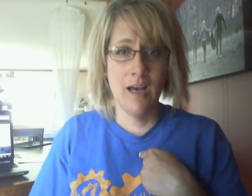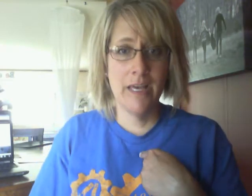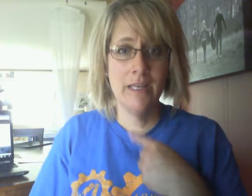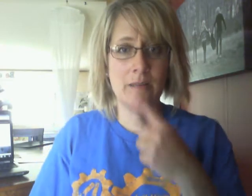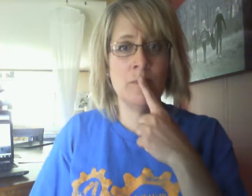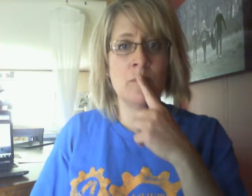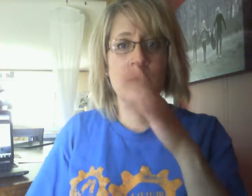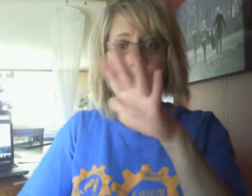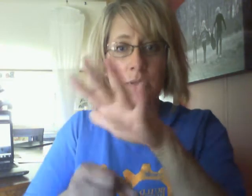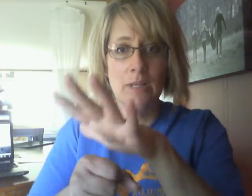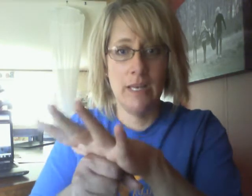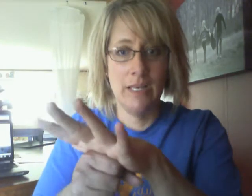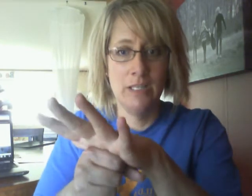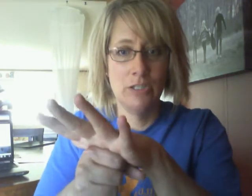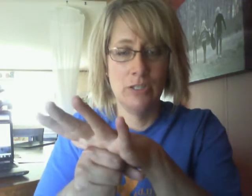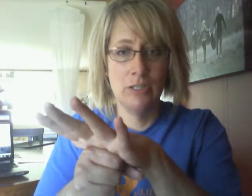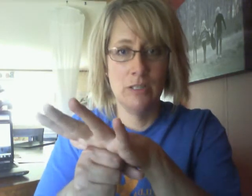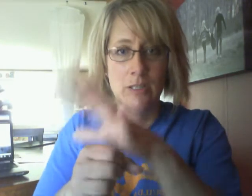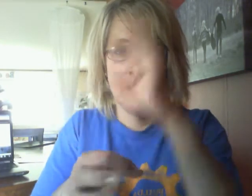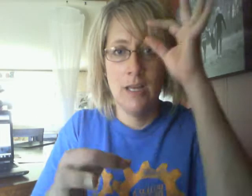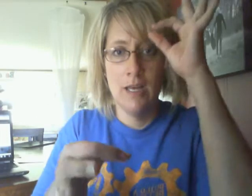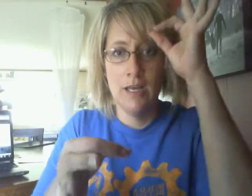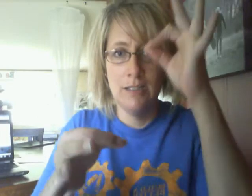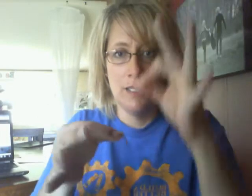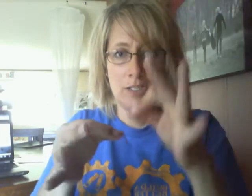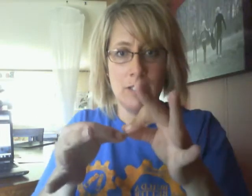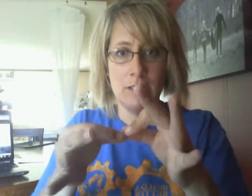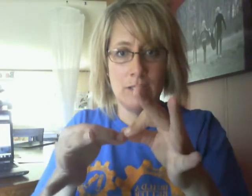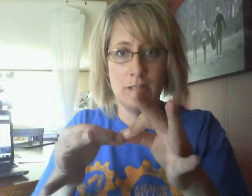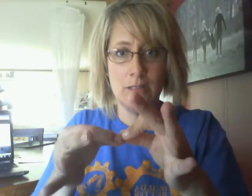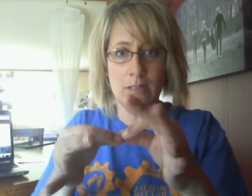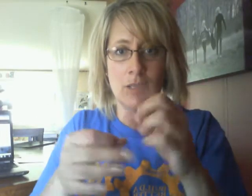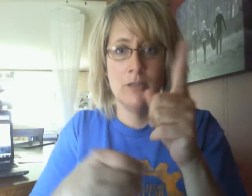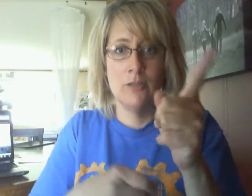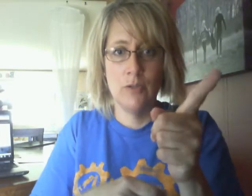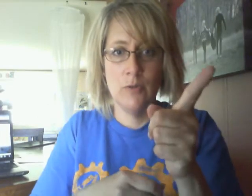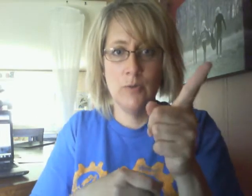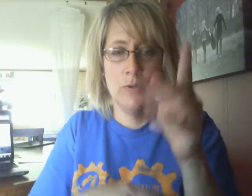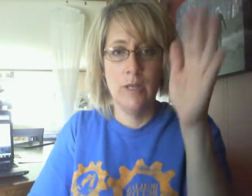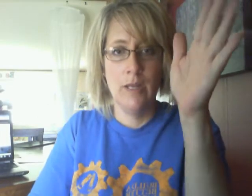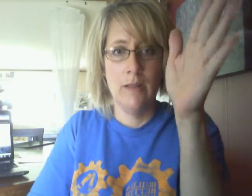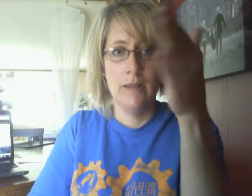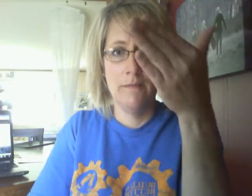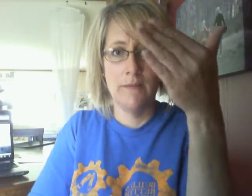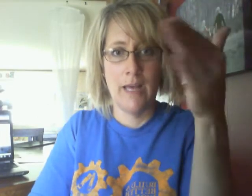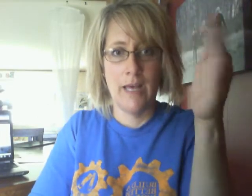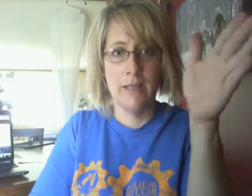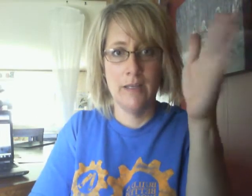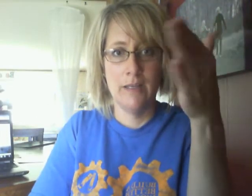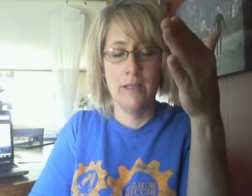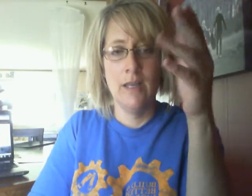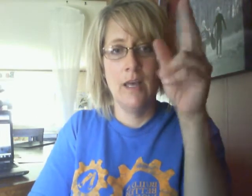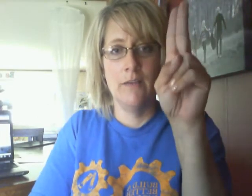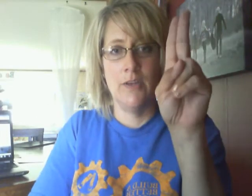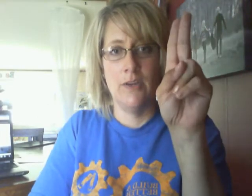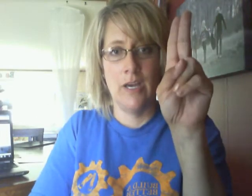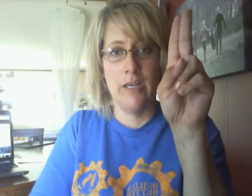I pledge allegiance to the flag of the